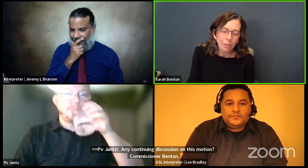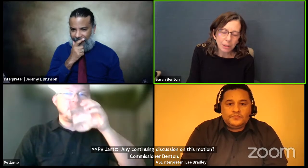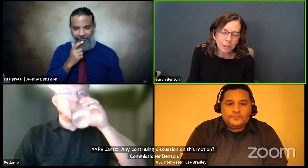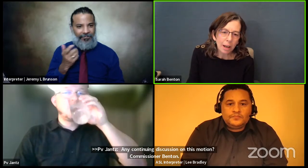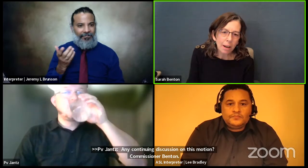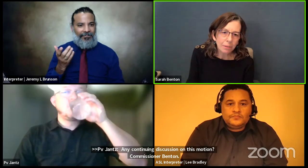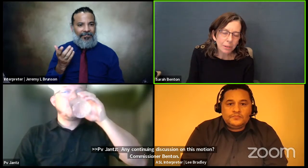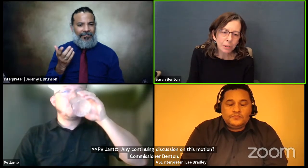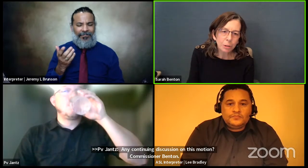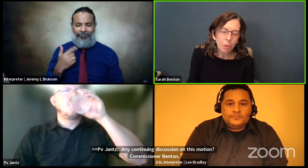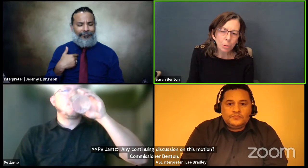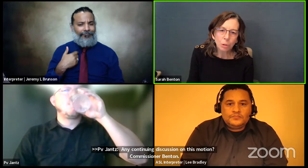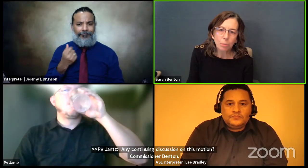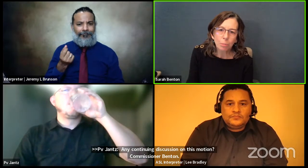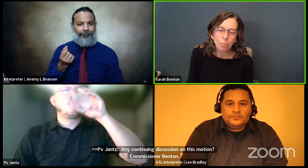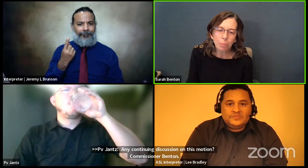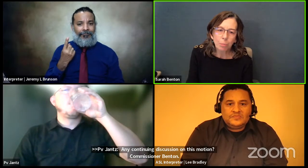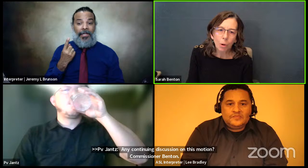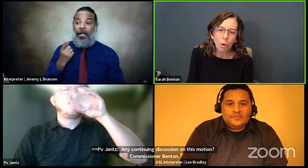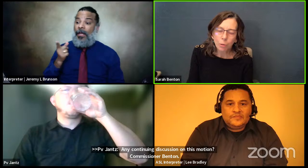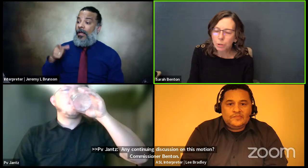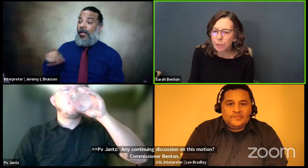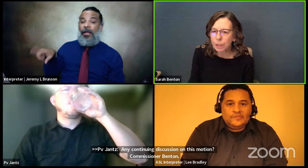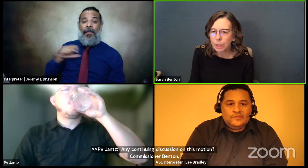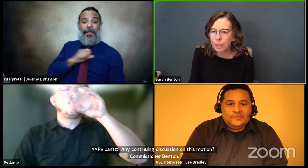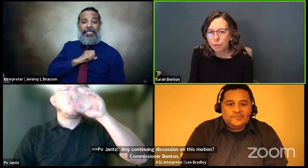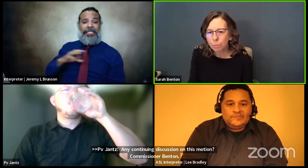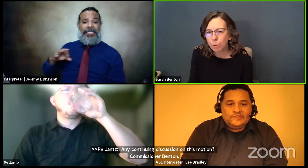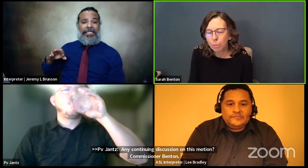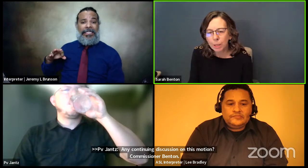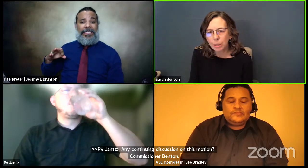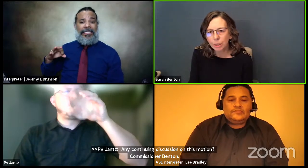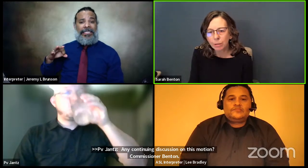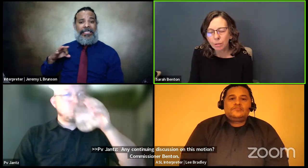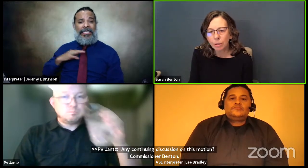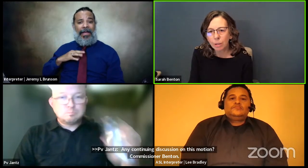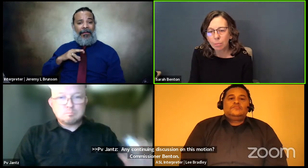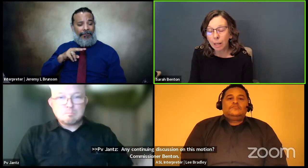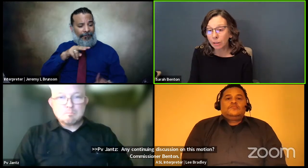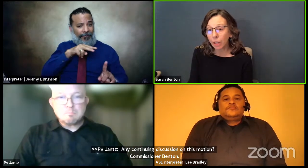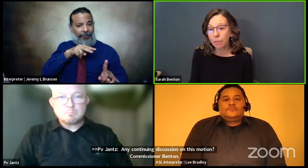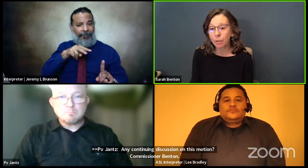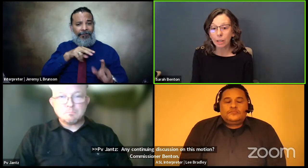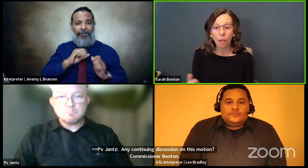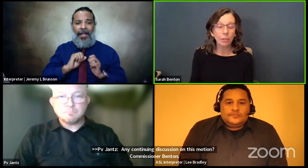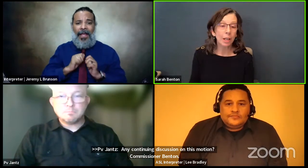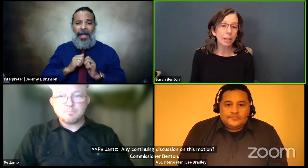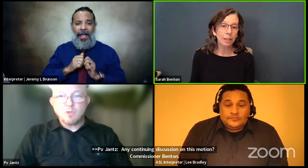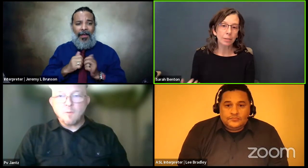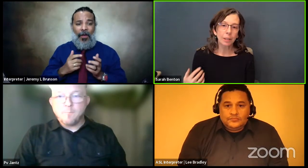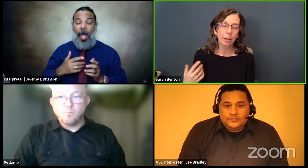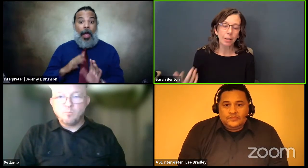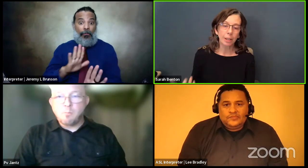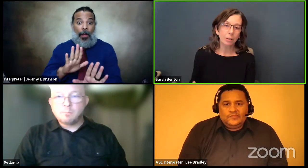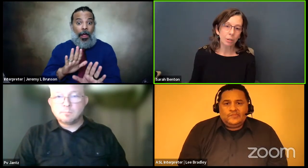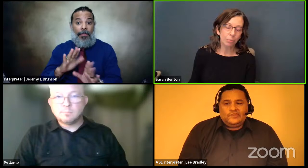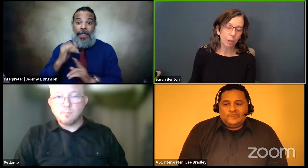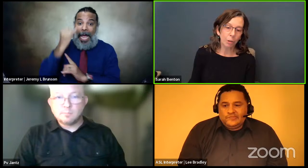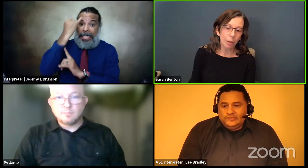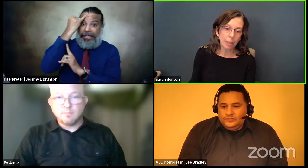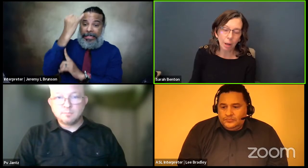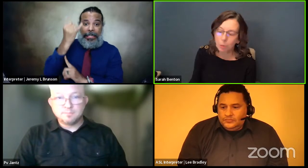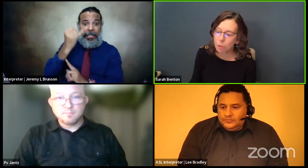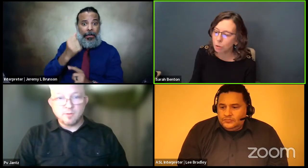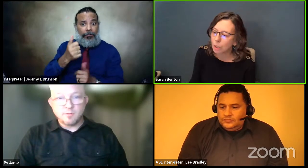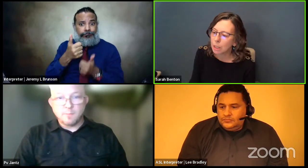the office staff is supposed to oversee this probation. I love the idea of it. I think it's